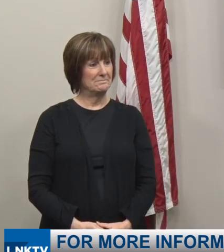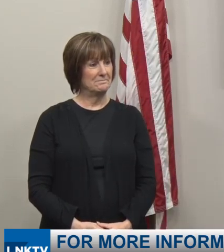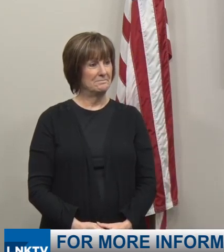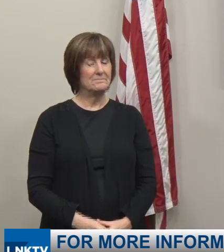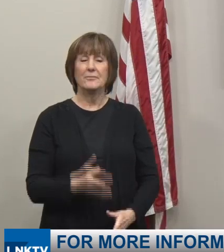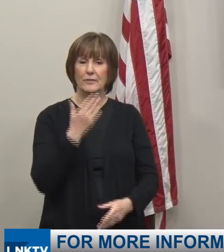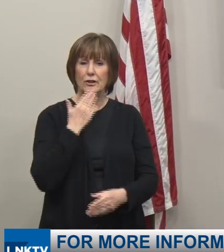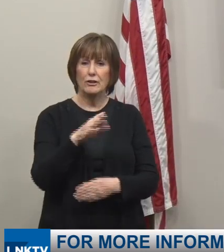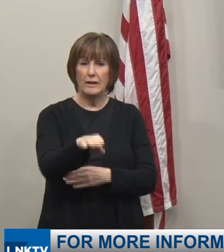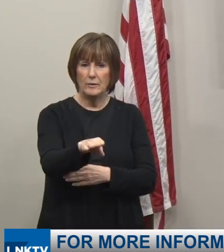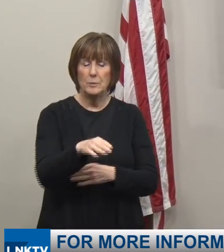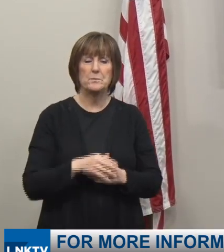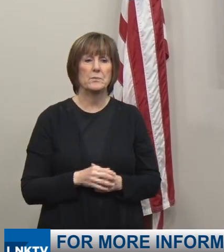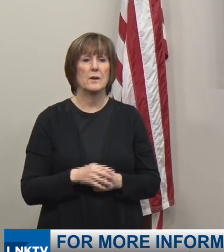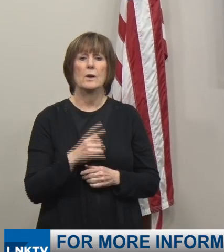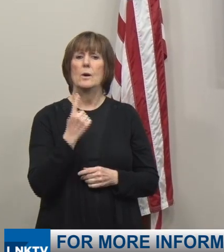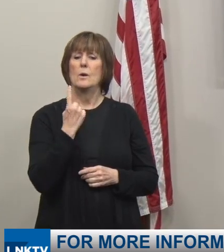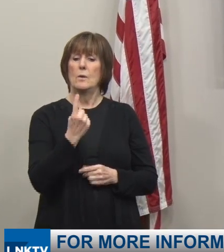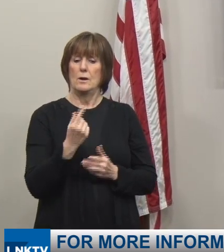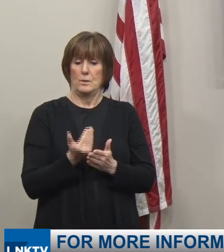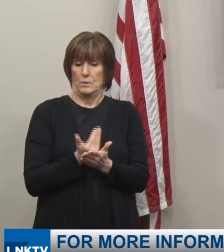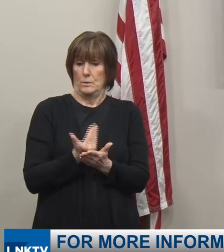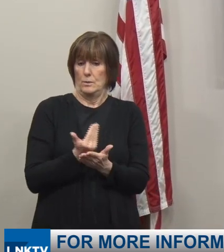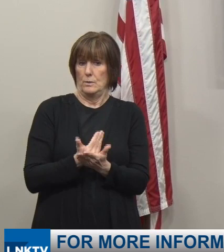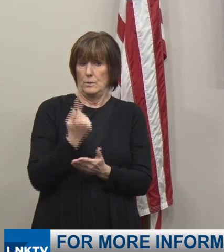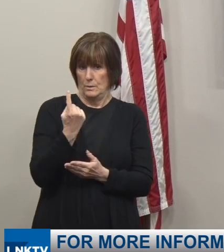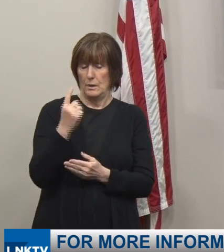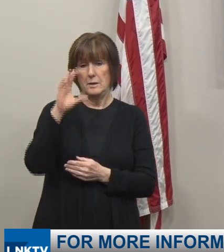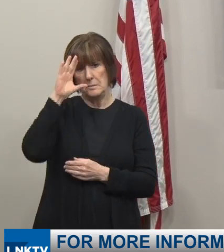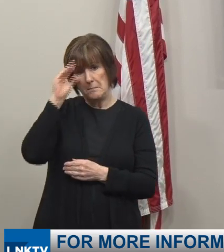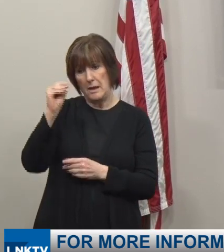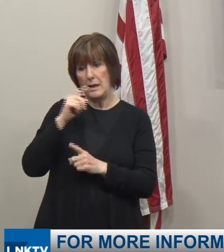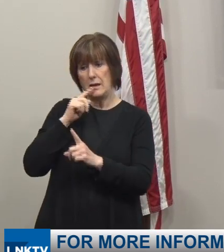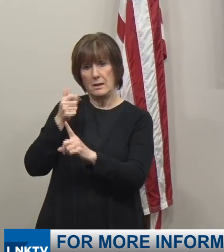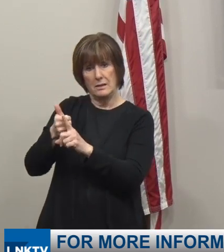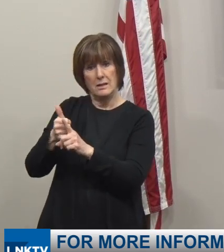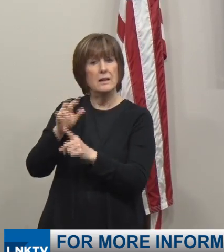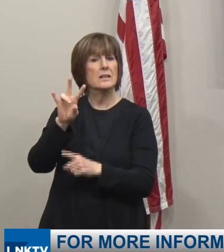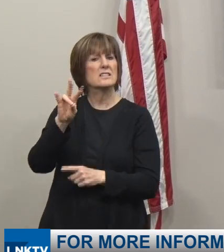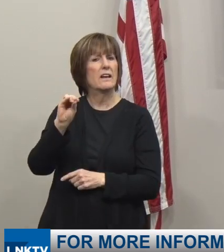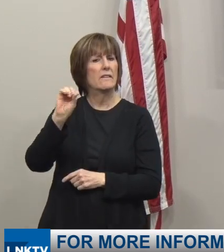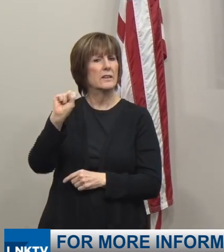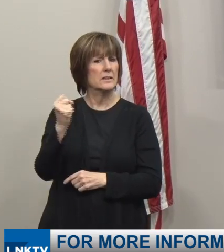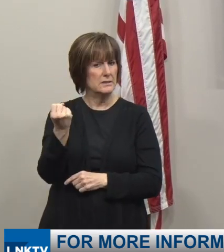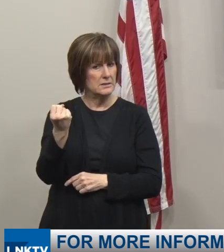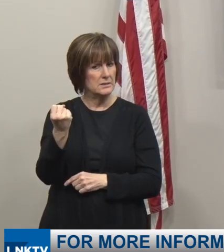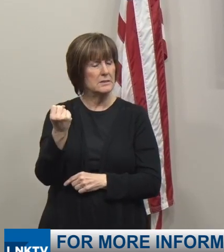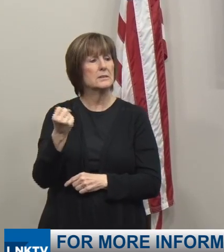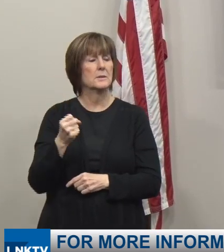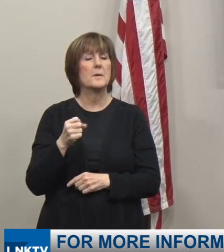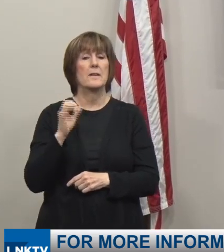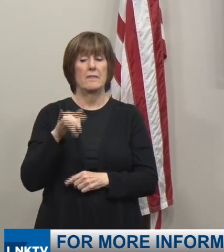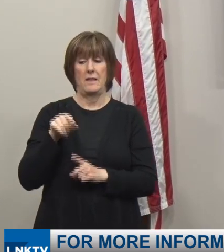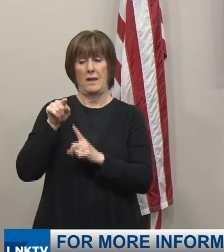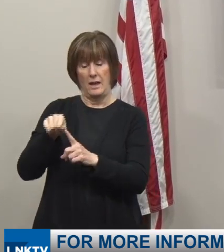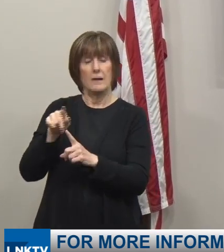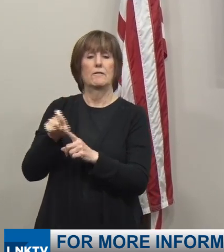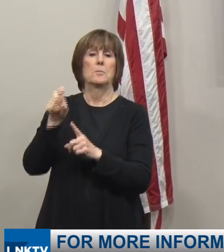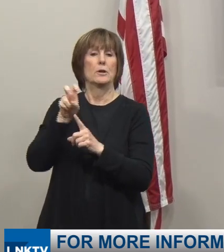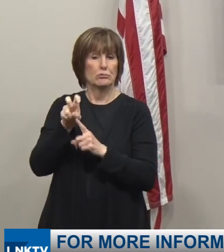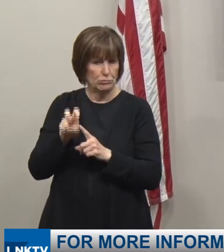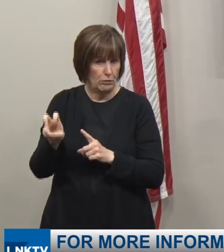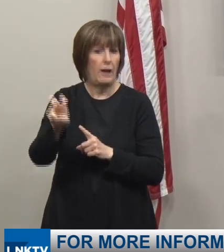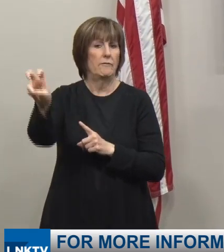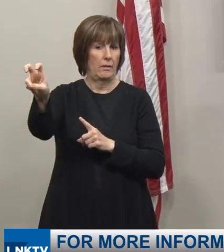Good afternoon. One of the new cases is a man in his 70s, as the mayor said, and that is a